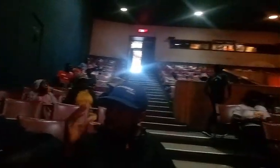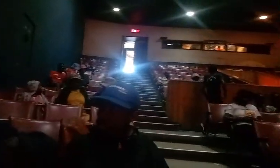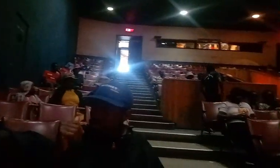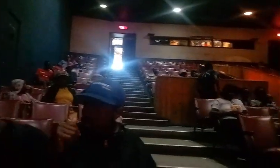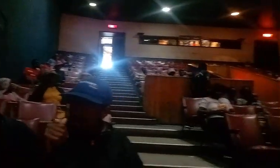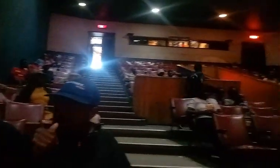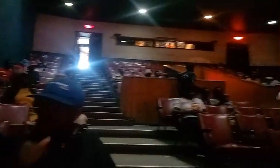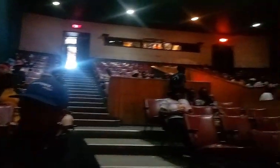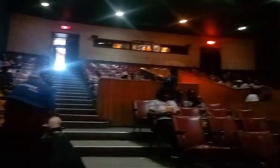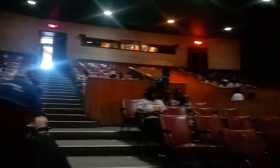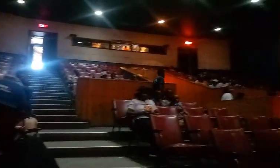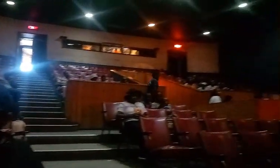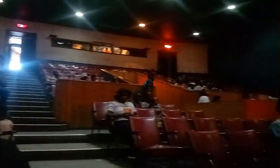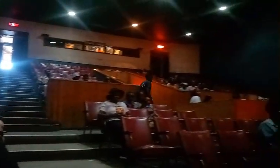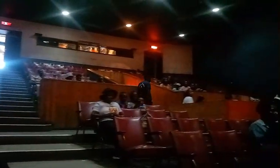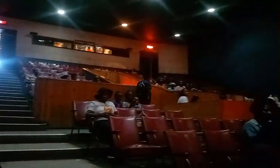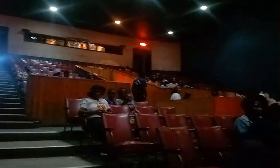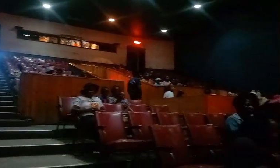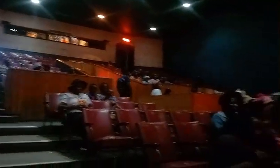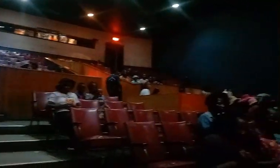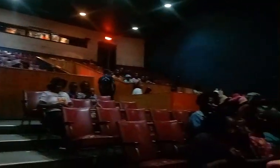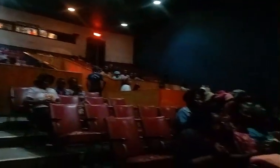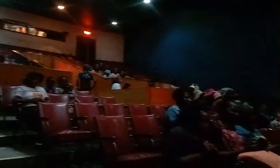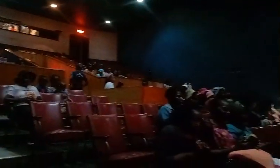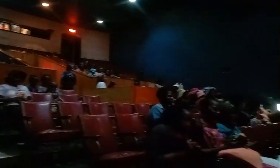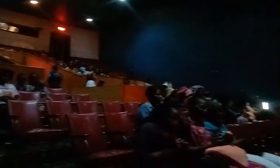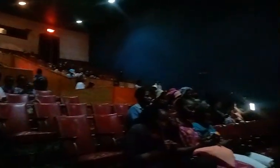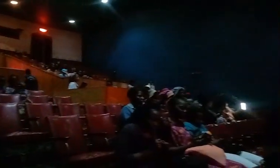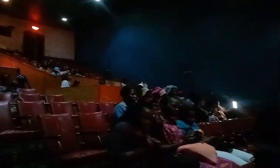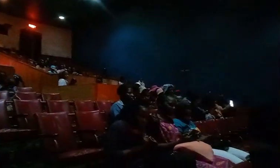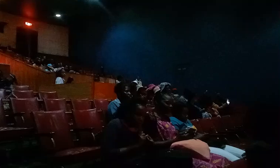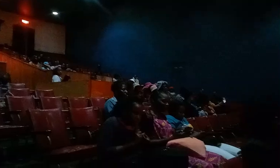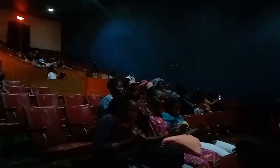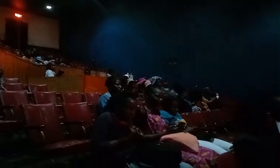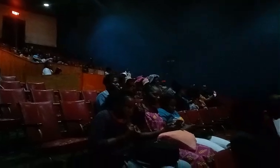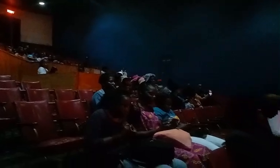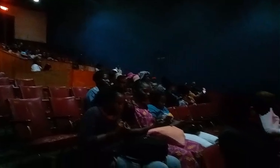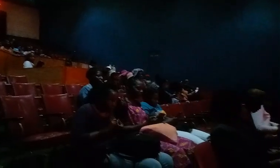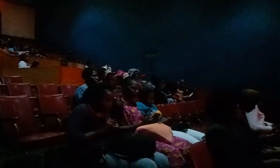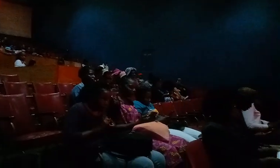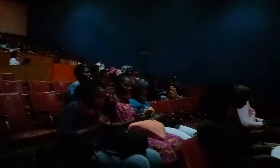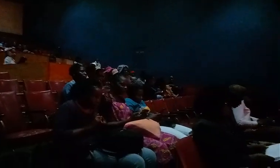their feelings, and they are being amplified by our sign language interpreters who are